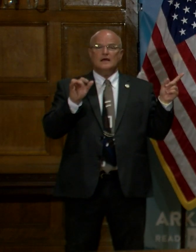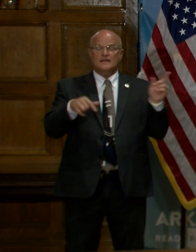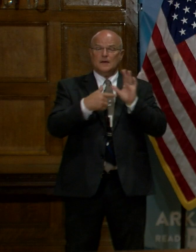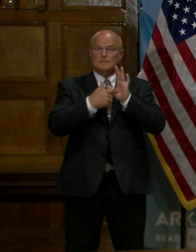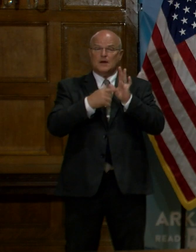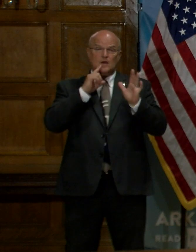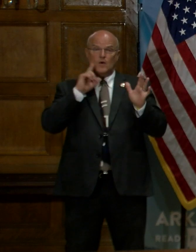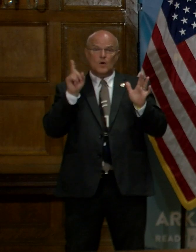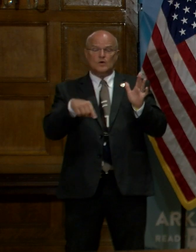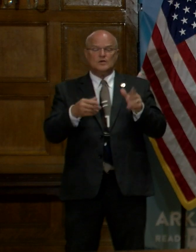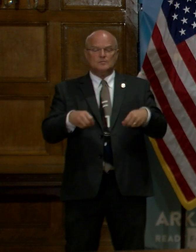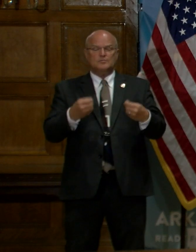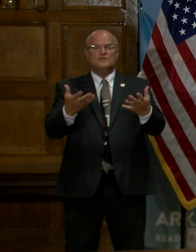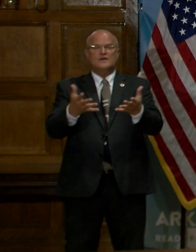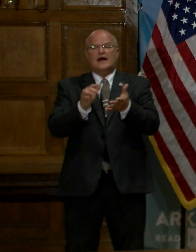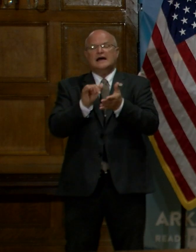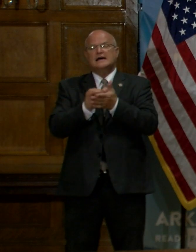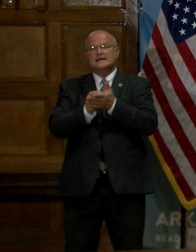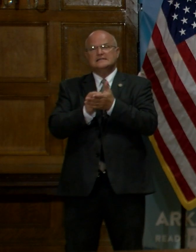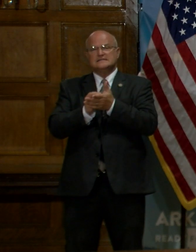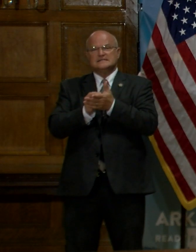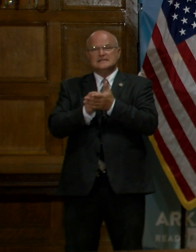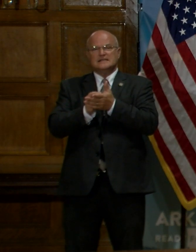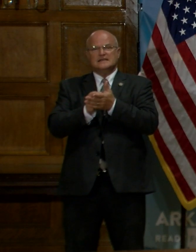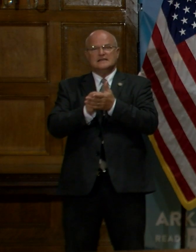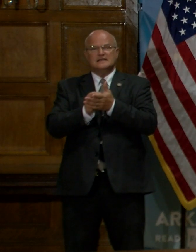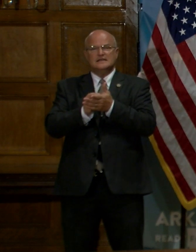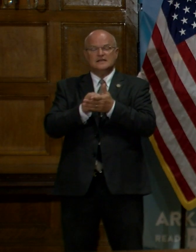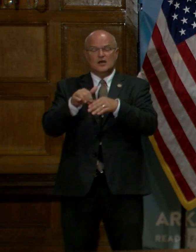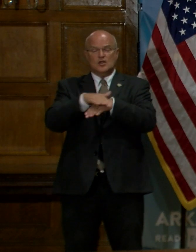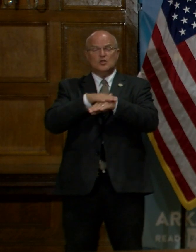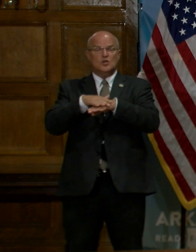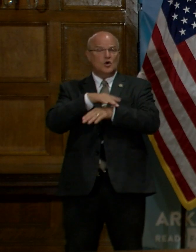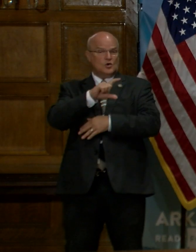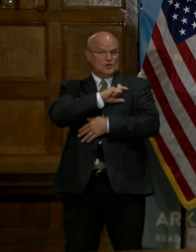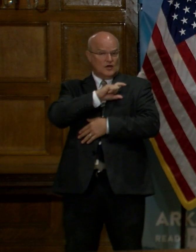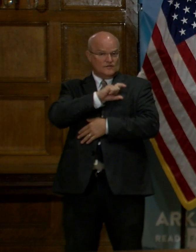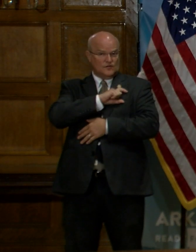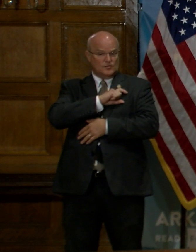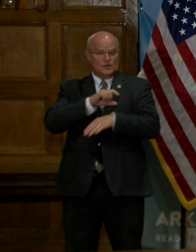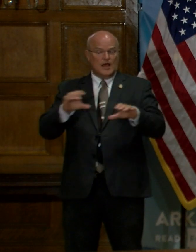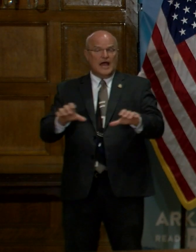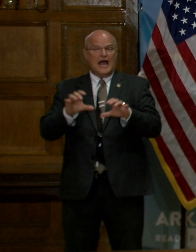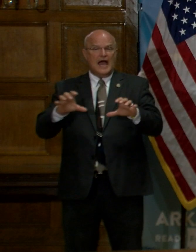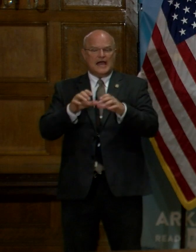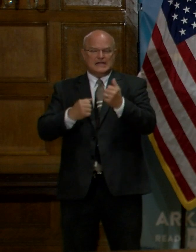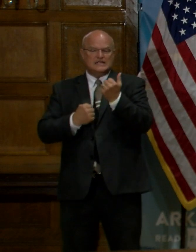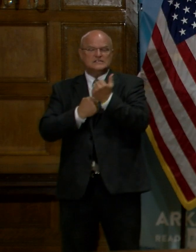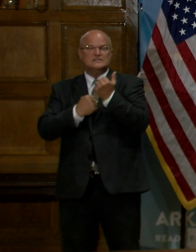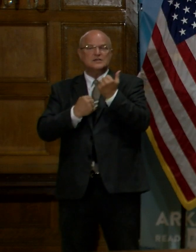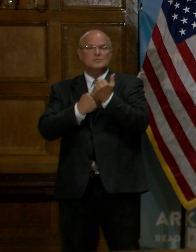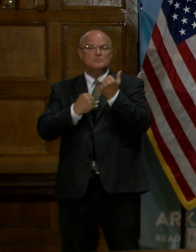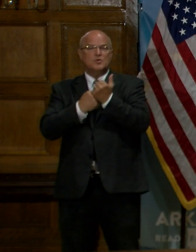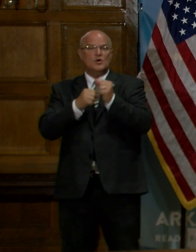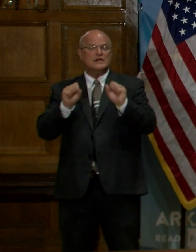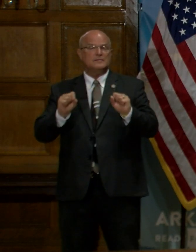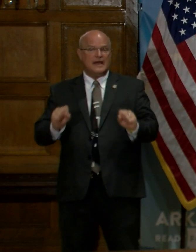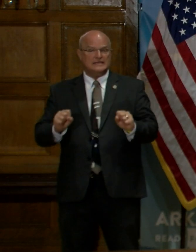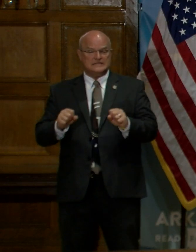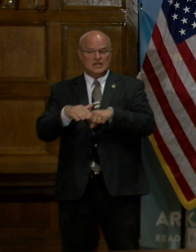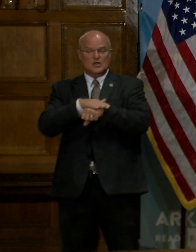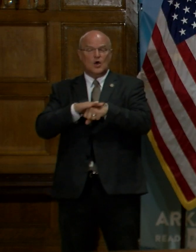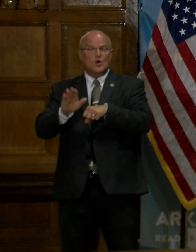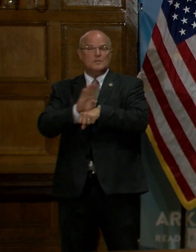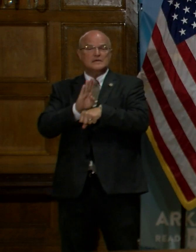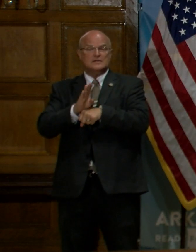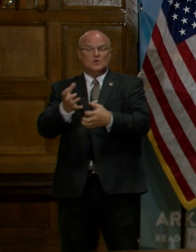The model ordinance provides that local law enforcement will act in a support capacity to local businesses